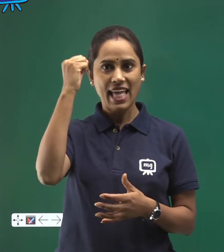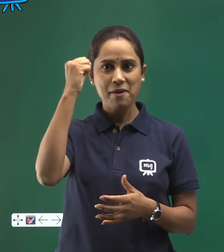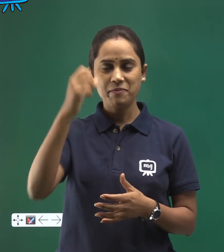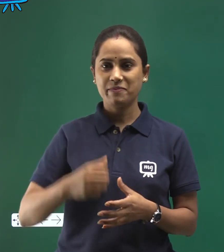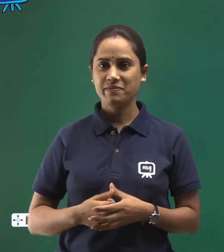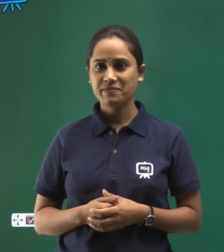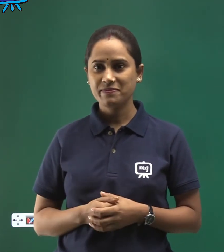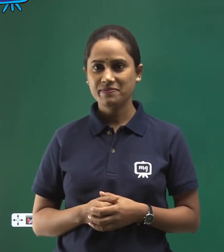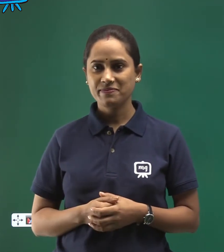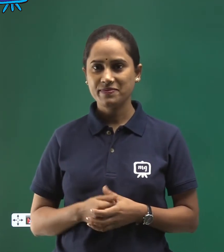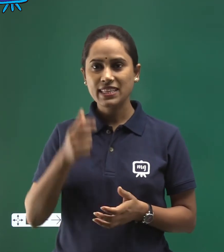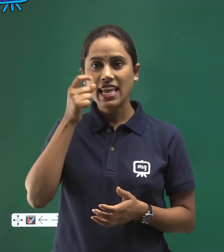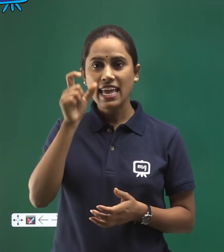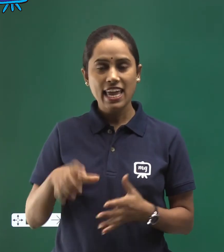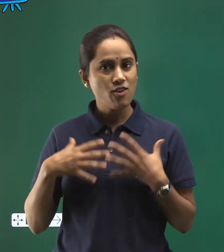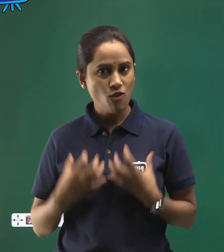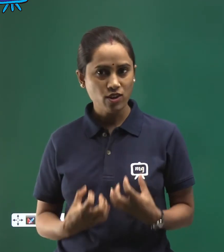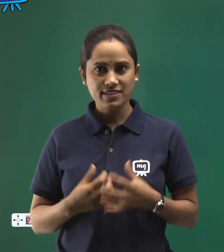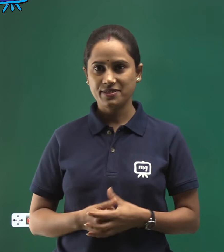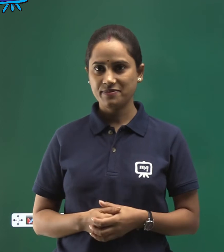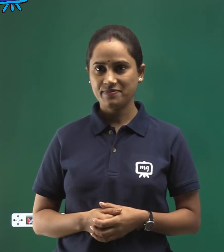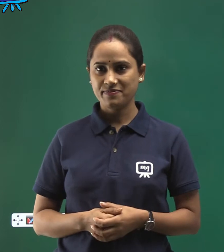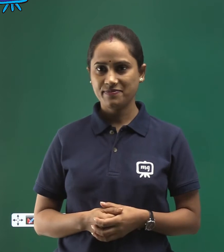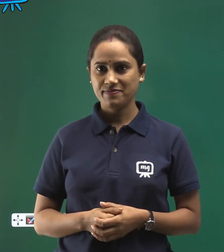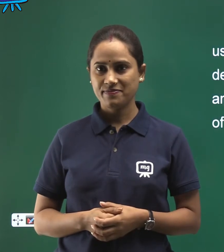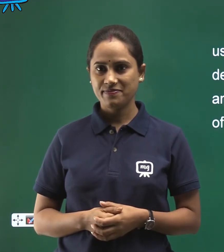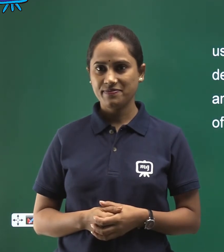them. He wants